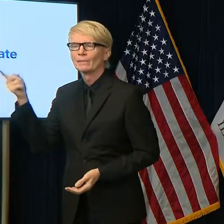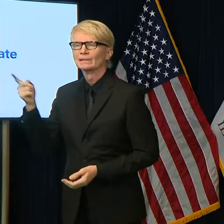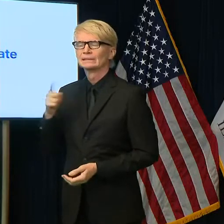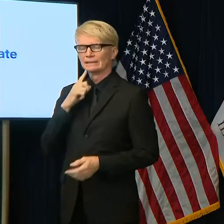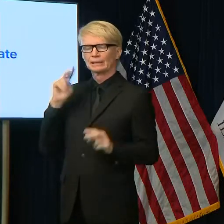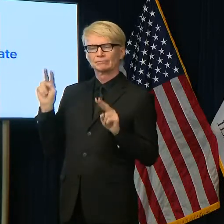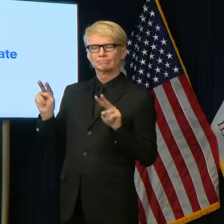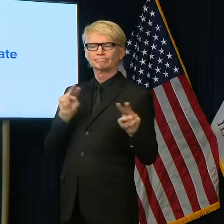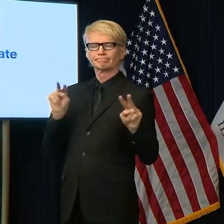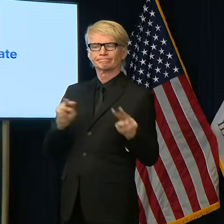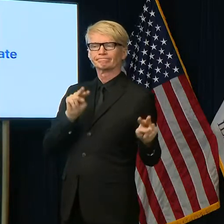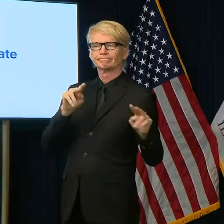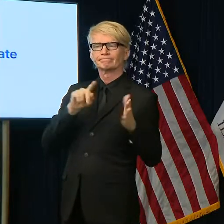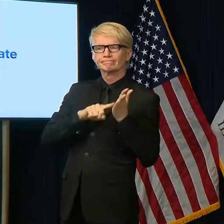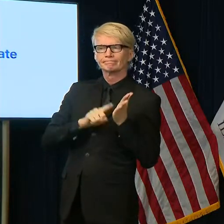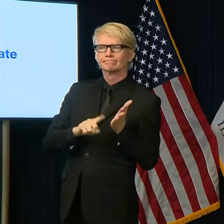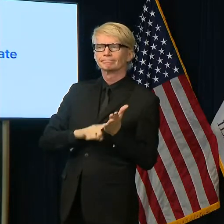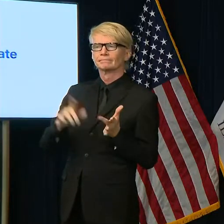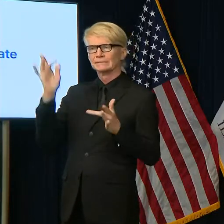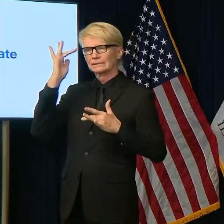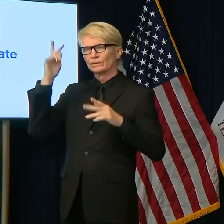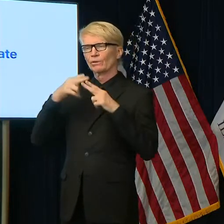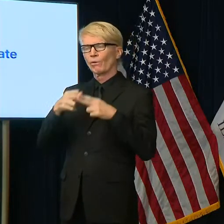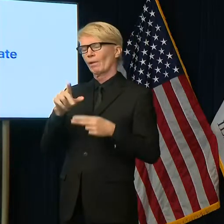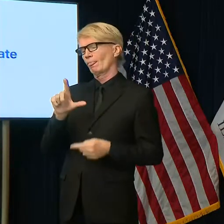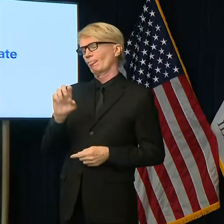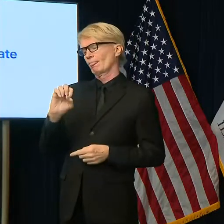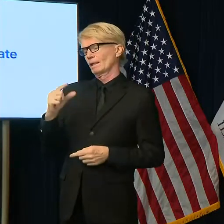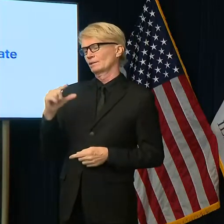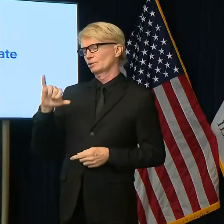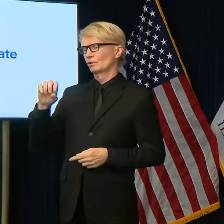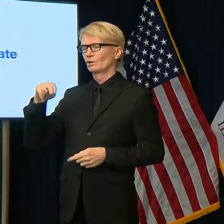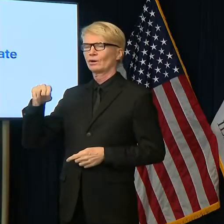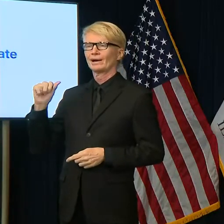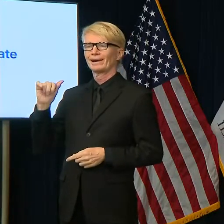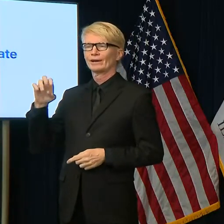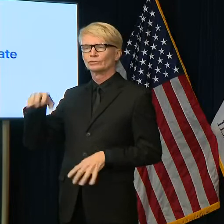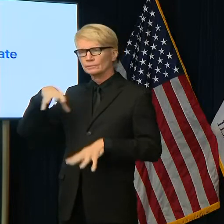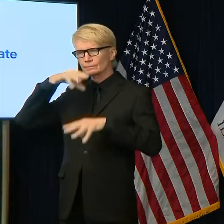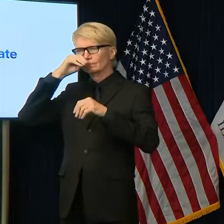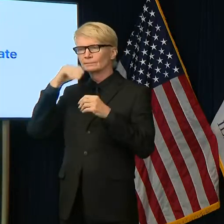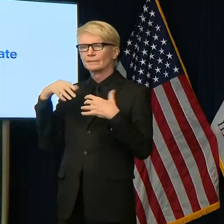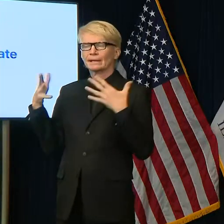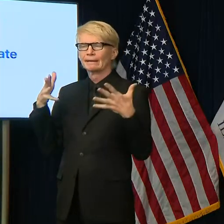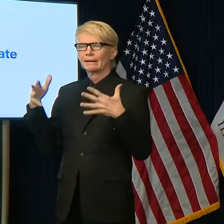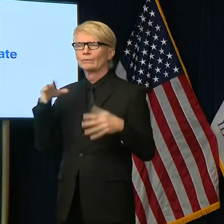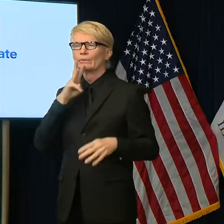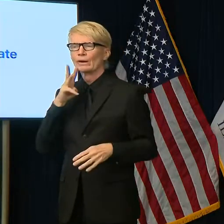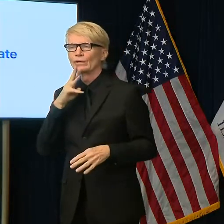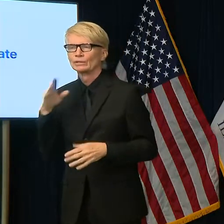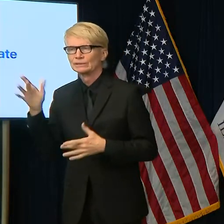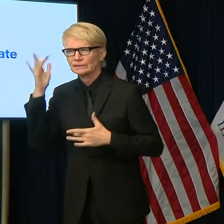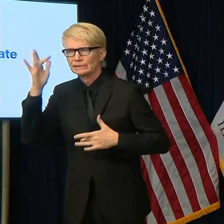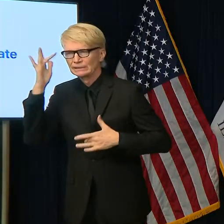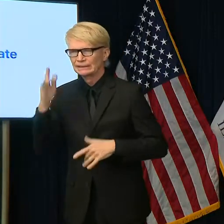there. When you then found out that the hand sanitizer was inadequate, PPE was inadequate,